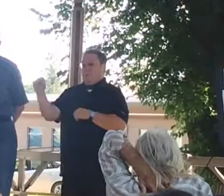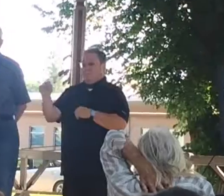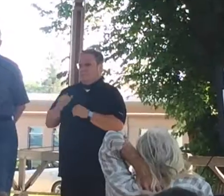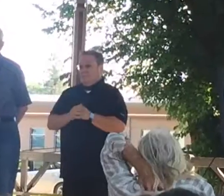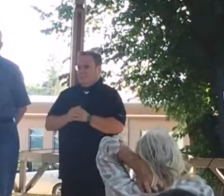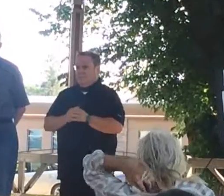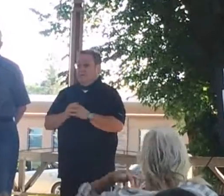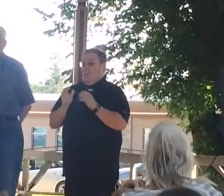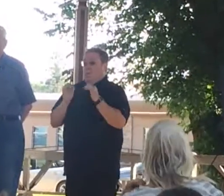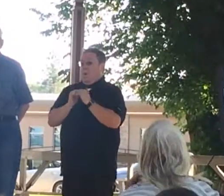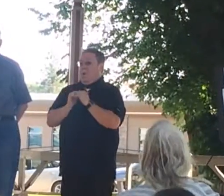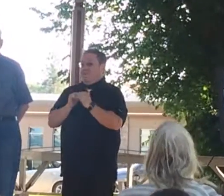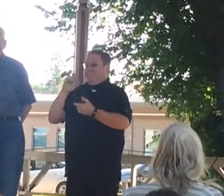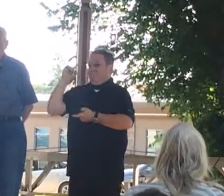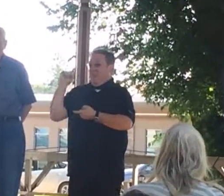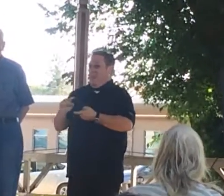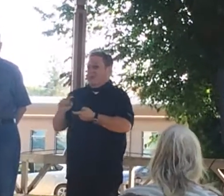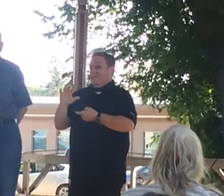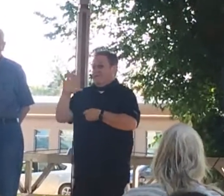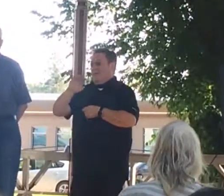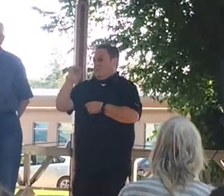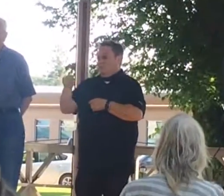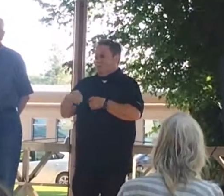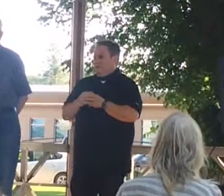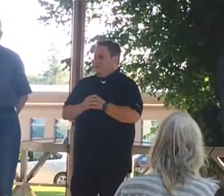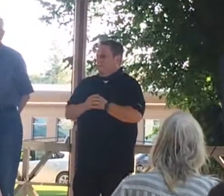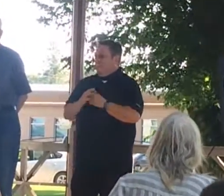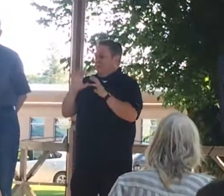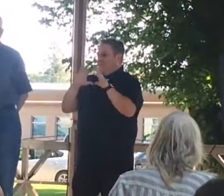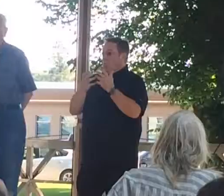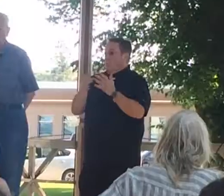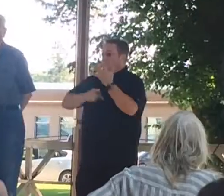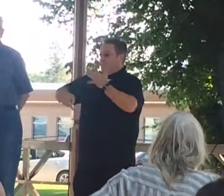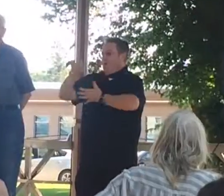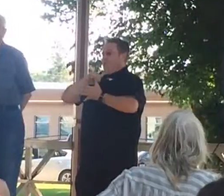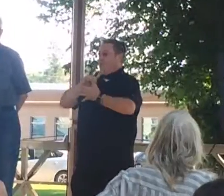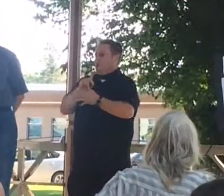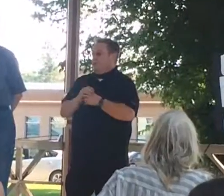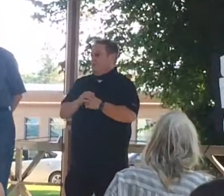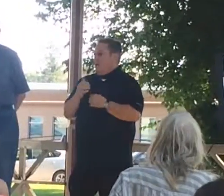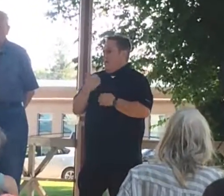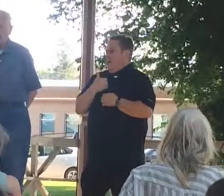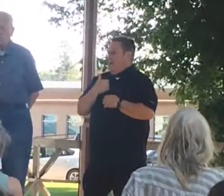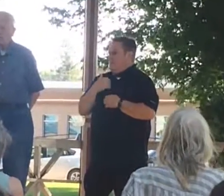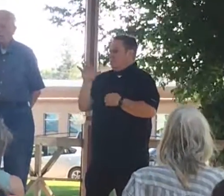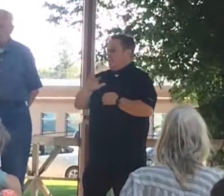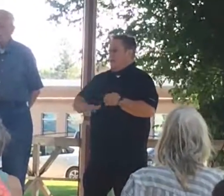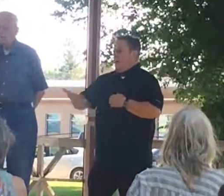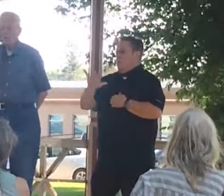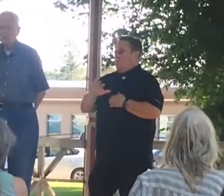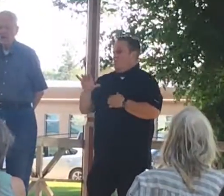States, with less than 5% of the world's population, has about